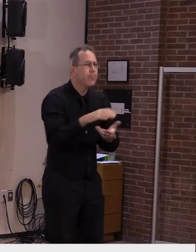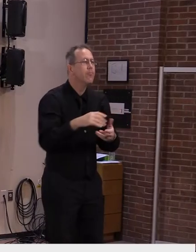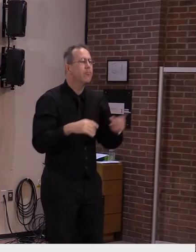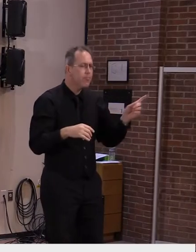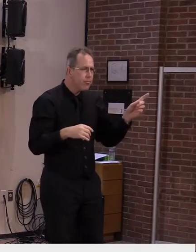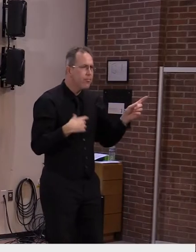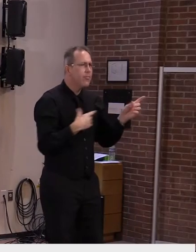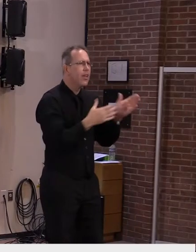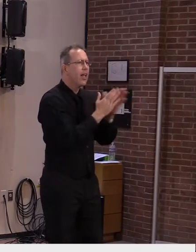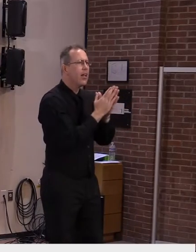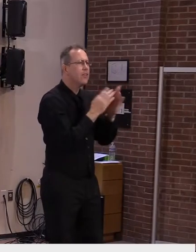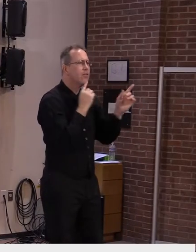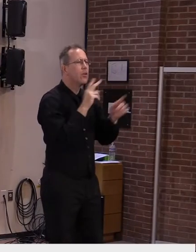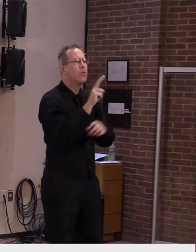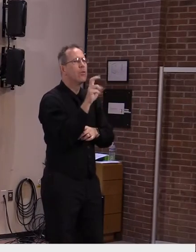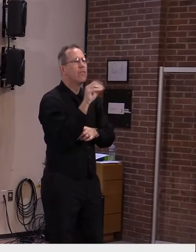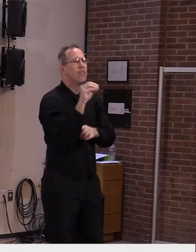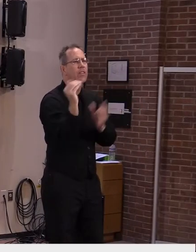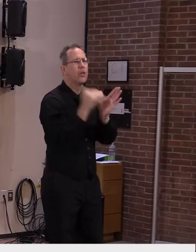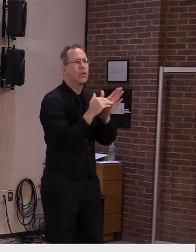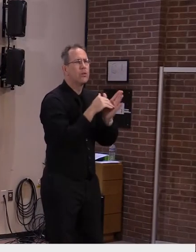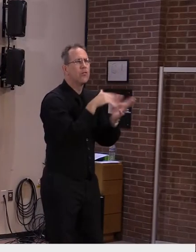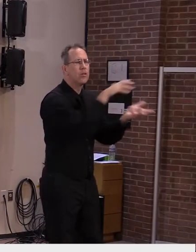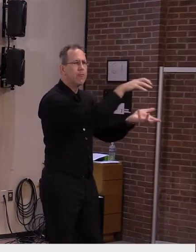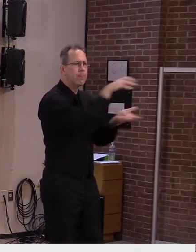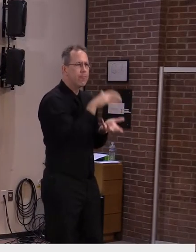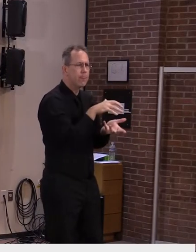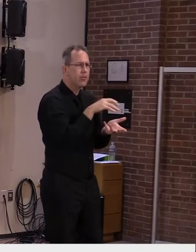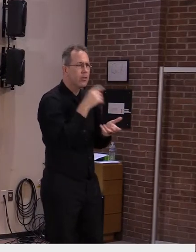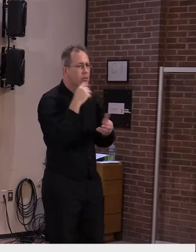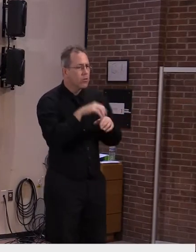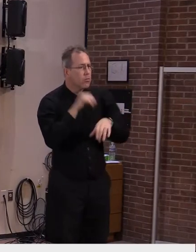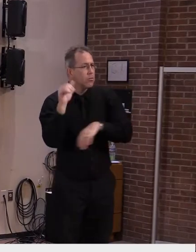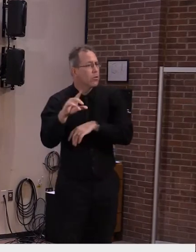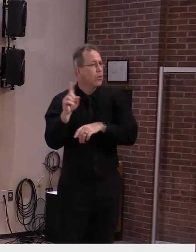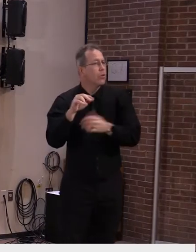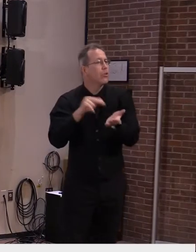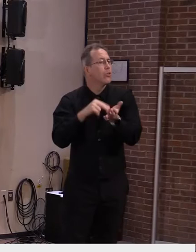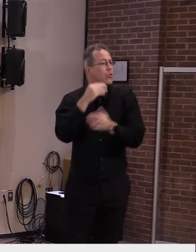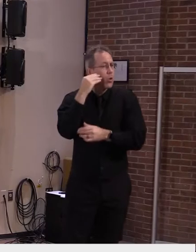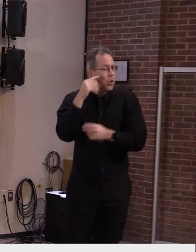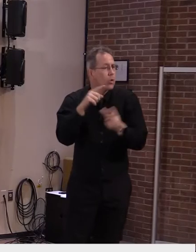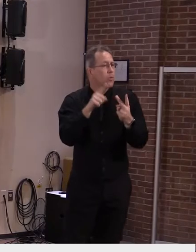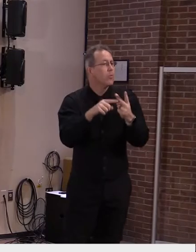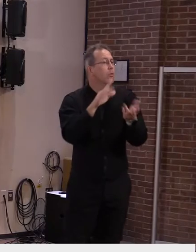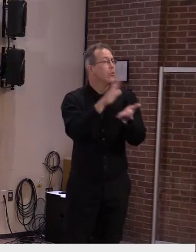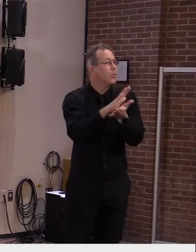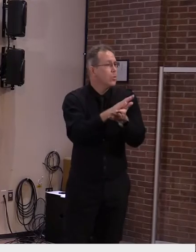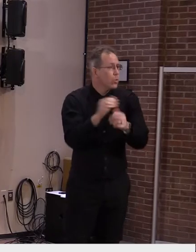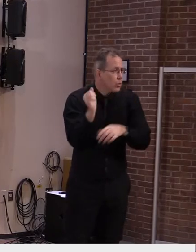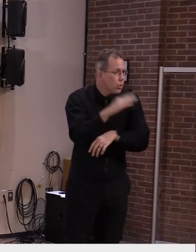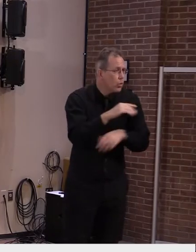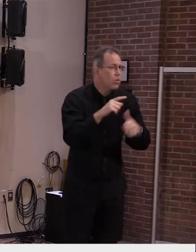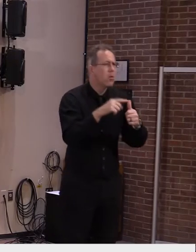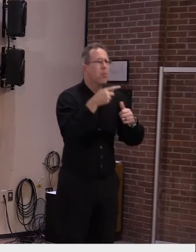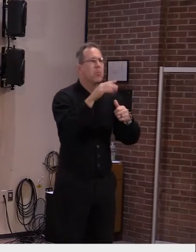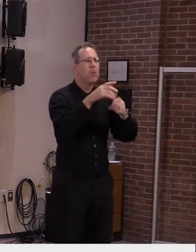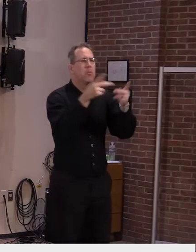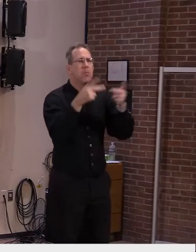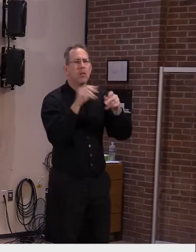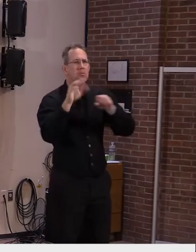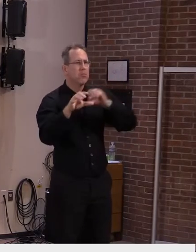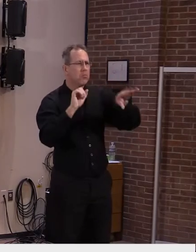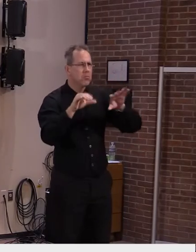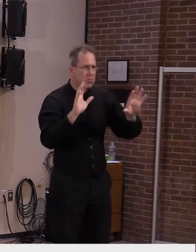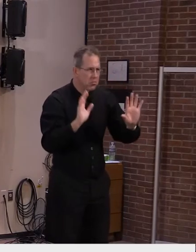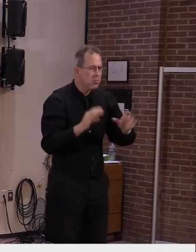250,000 to help with both long-term care, with school testing, and with general public testing. But that would